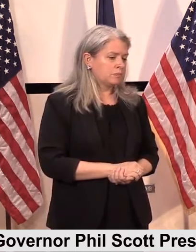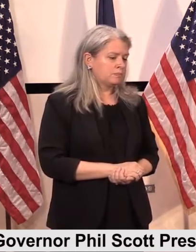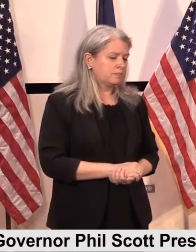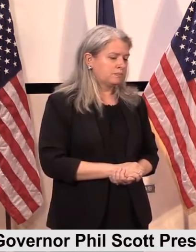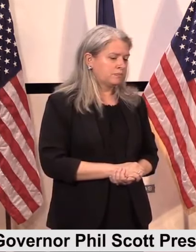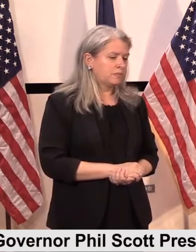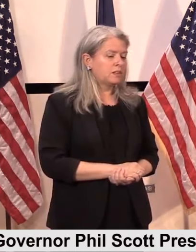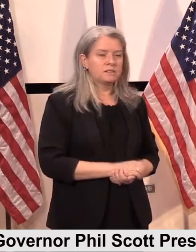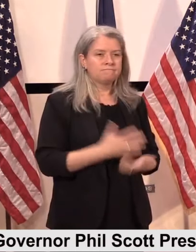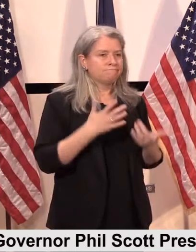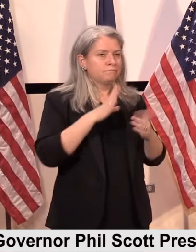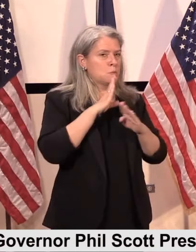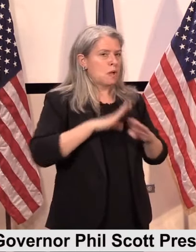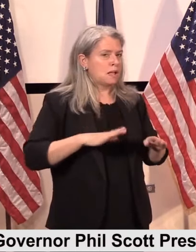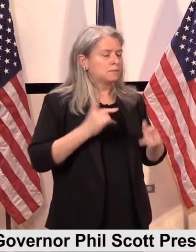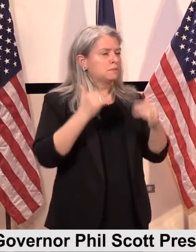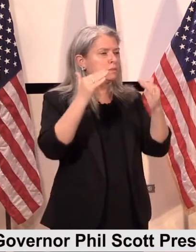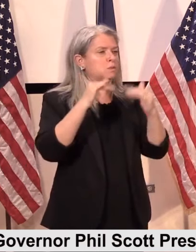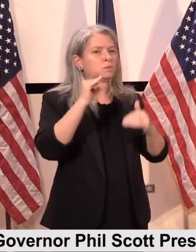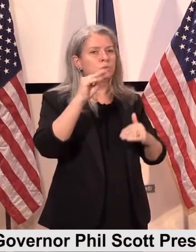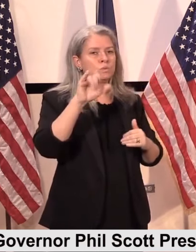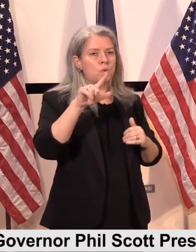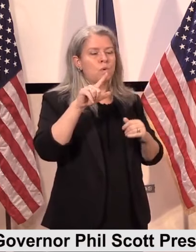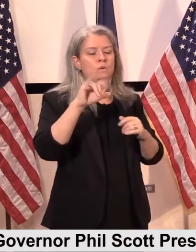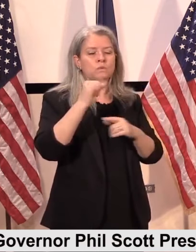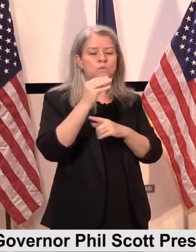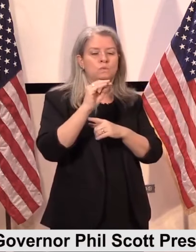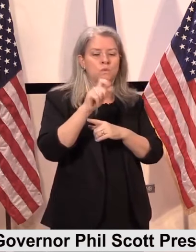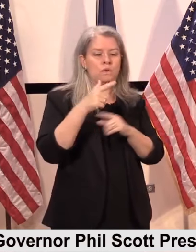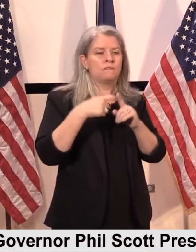All right, Joel, Burlington Free Press.